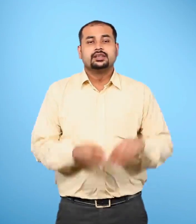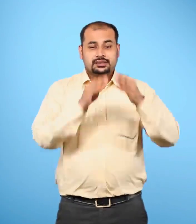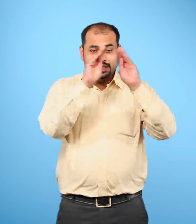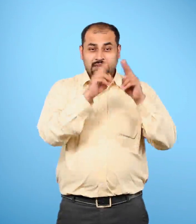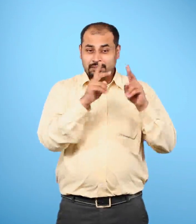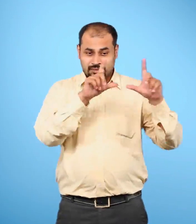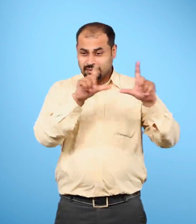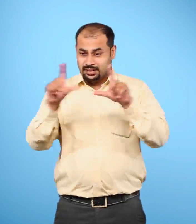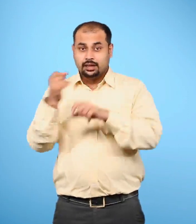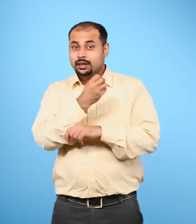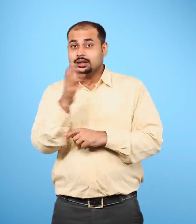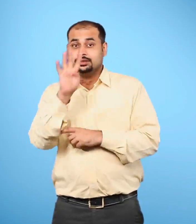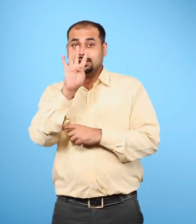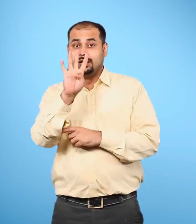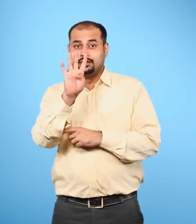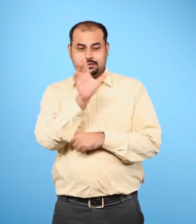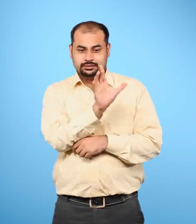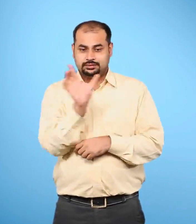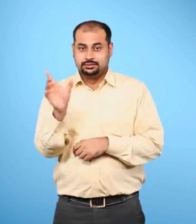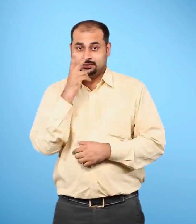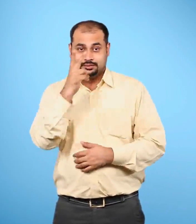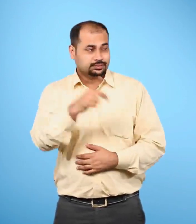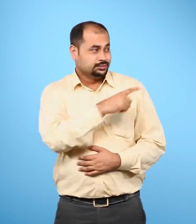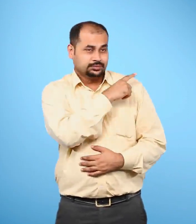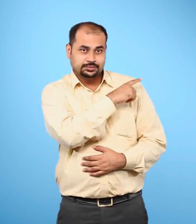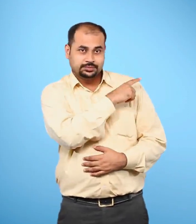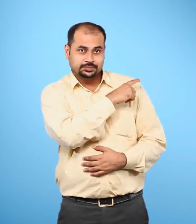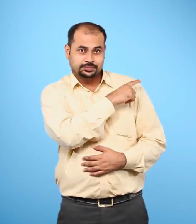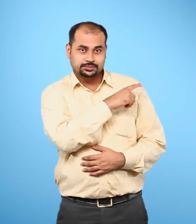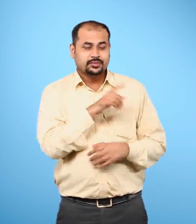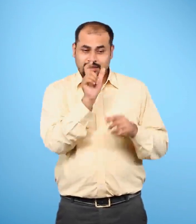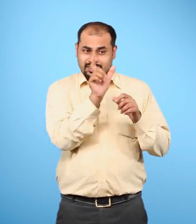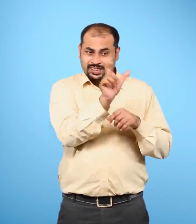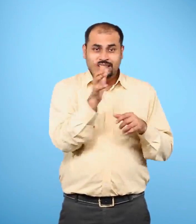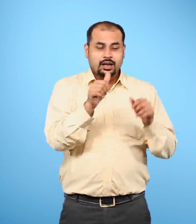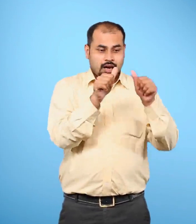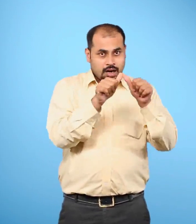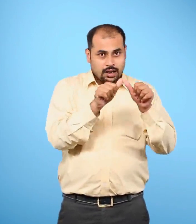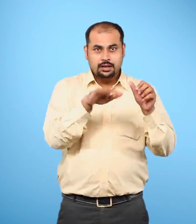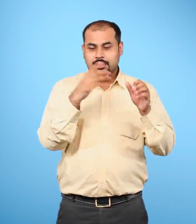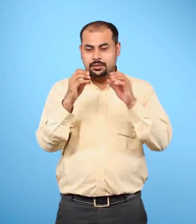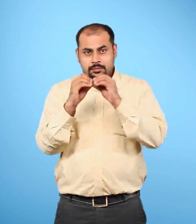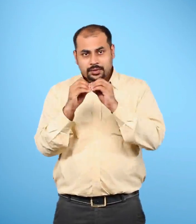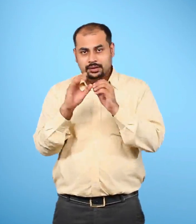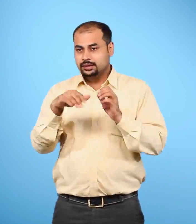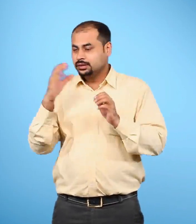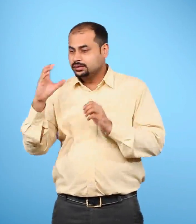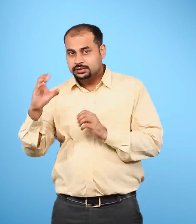We have 4 different shapes shown here. They are marked A, B, C and